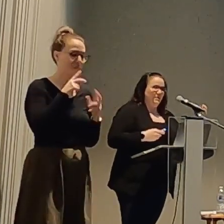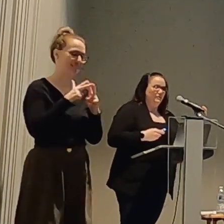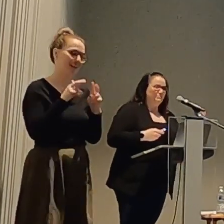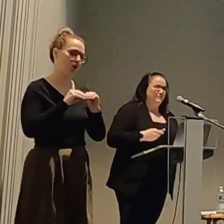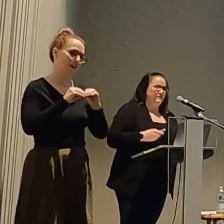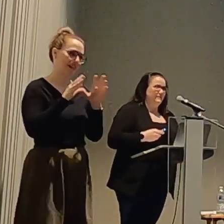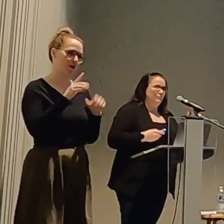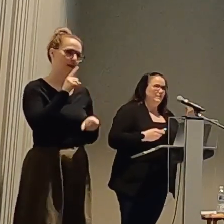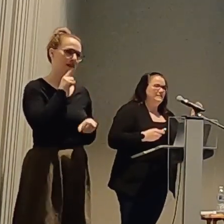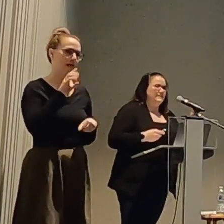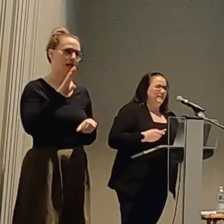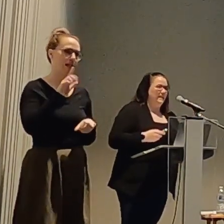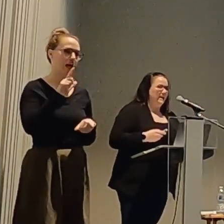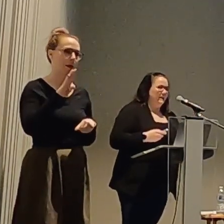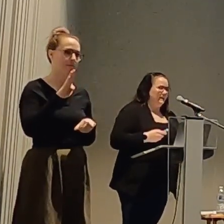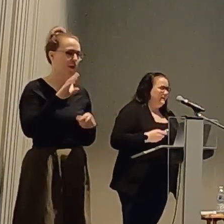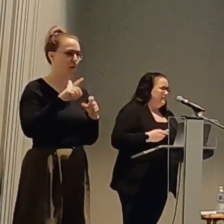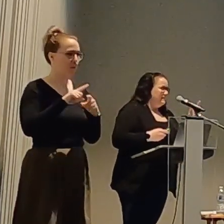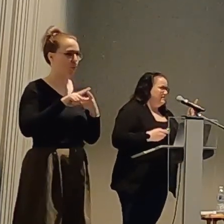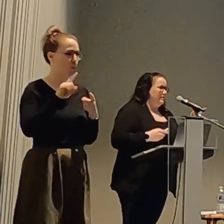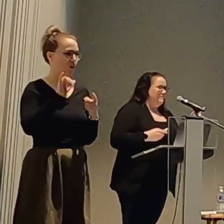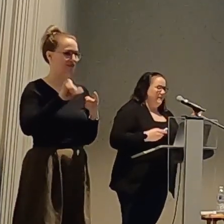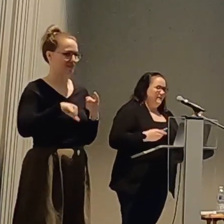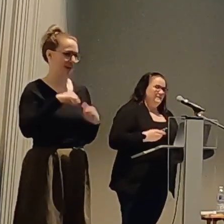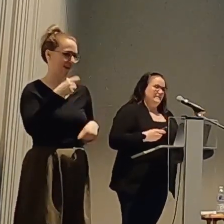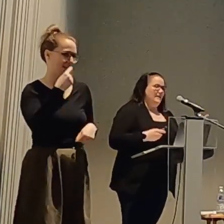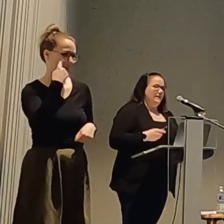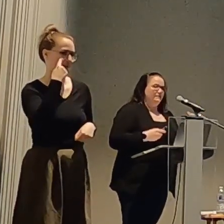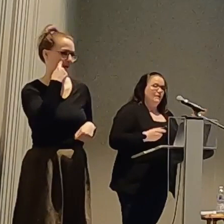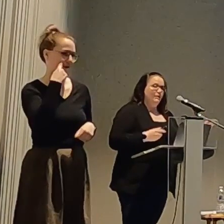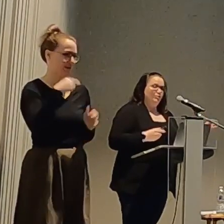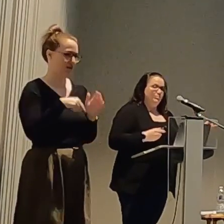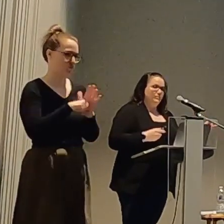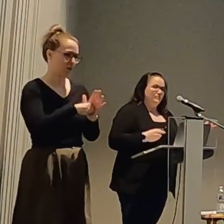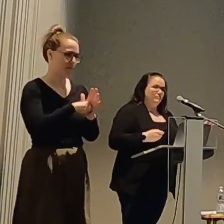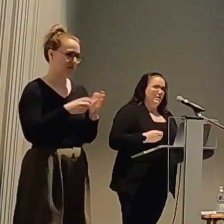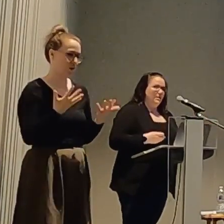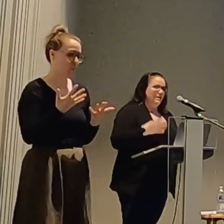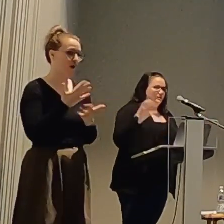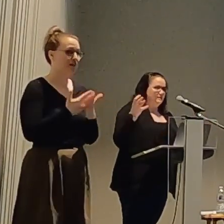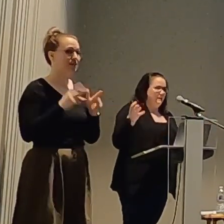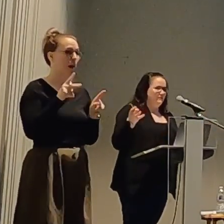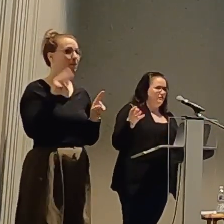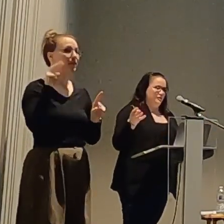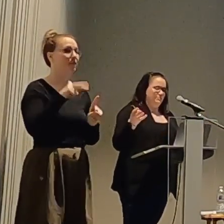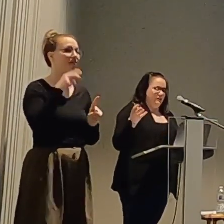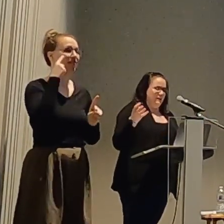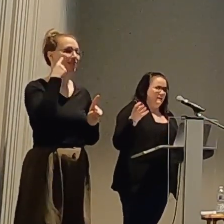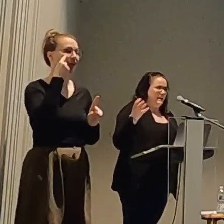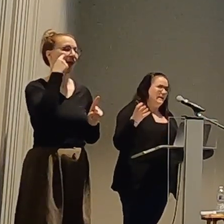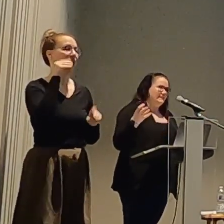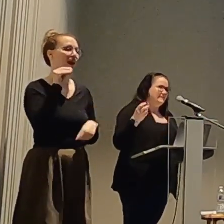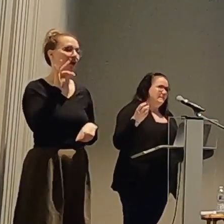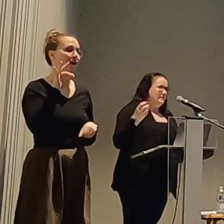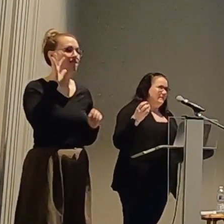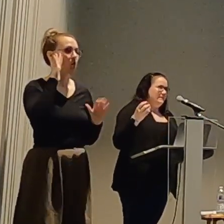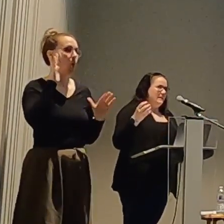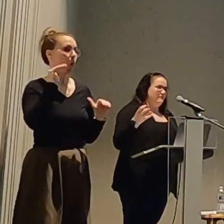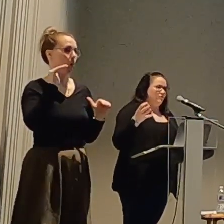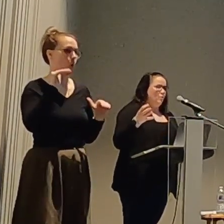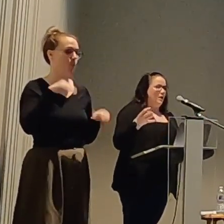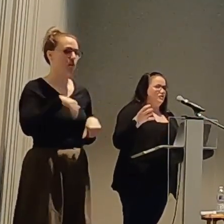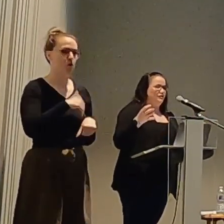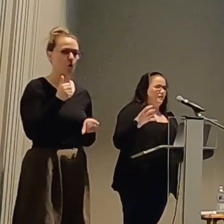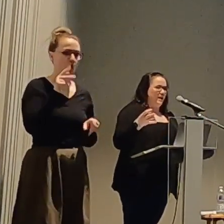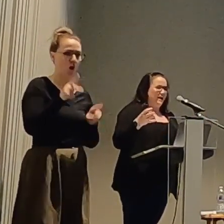clearly a light bulb, but then what is that eye? Some think it's the eye of hope, while others have interpreted it as